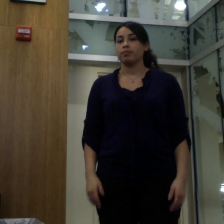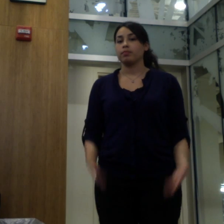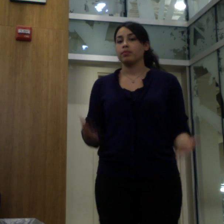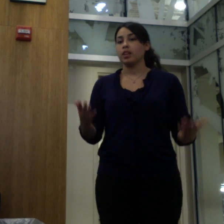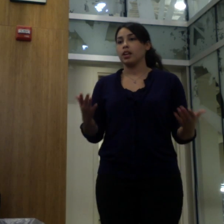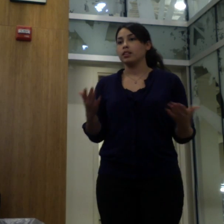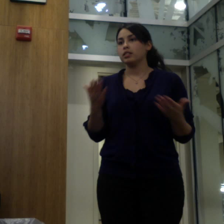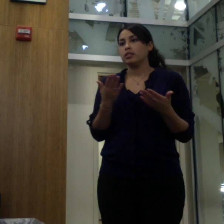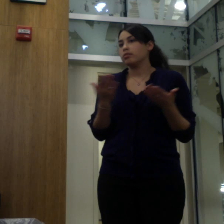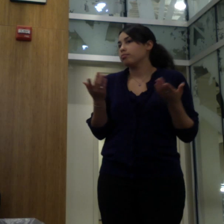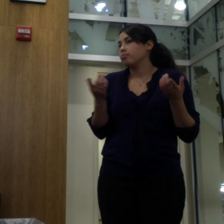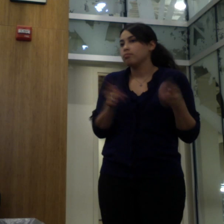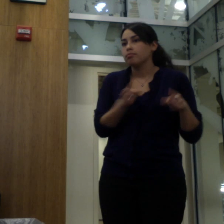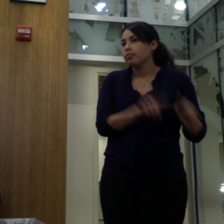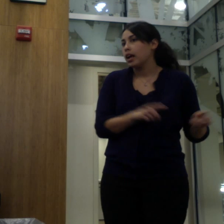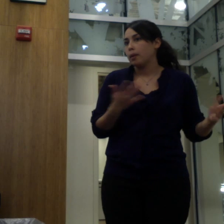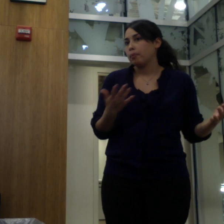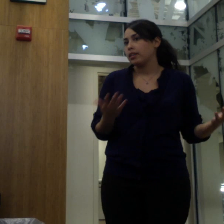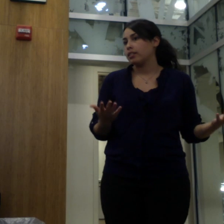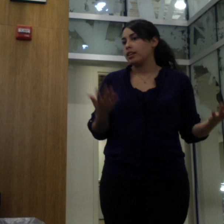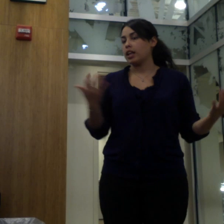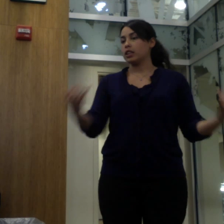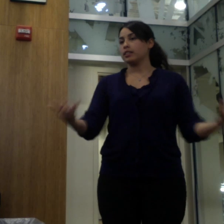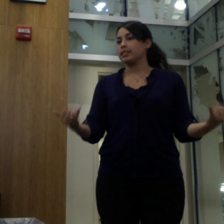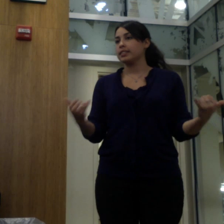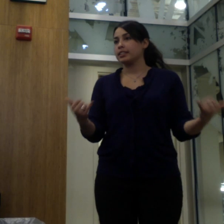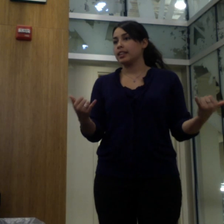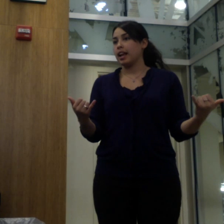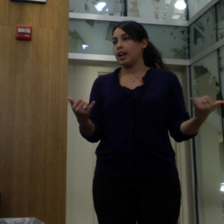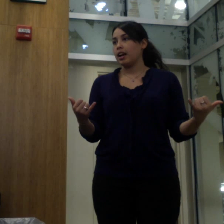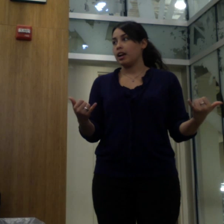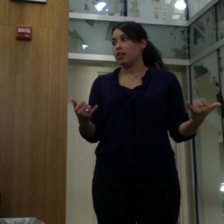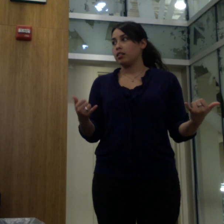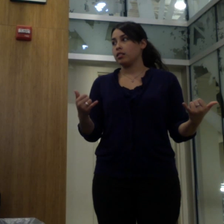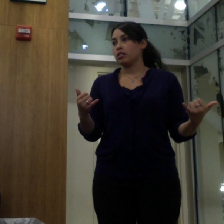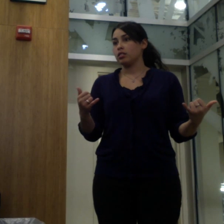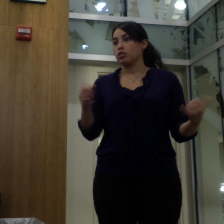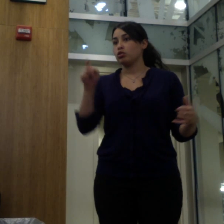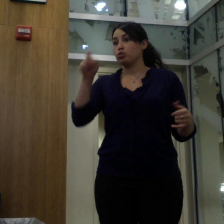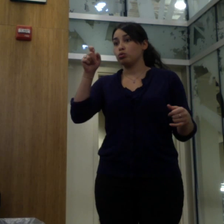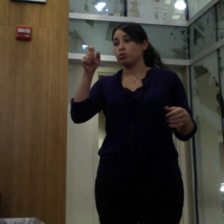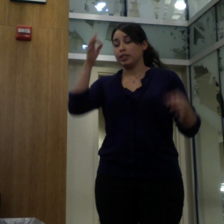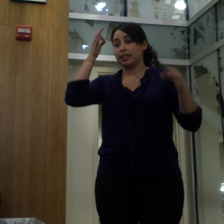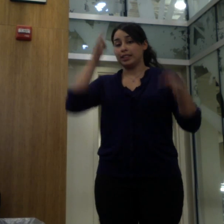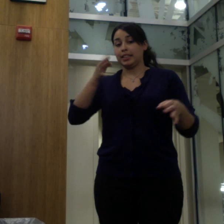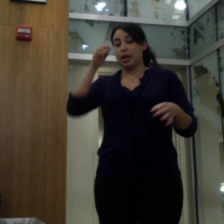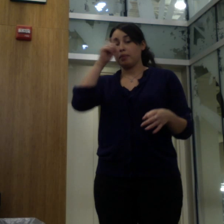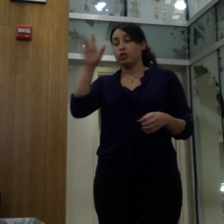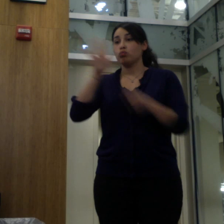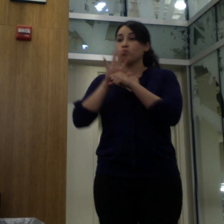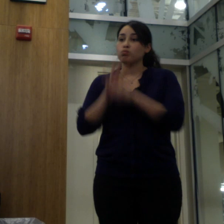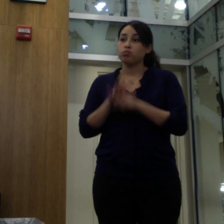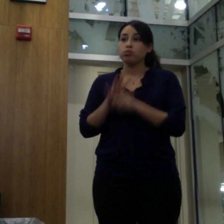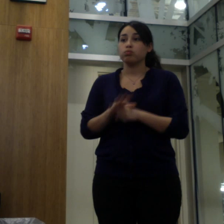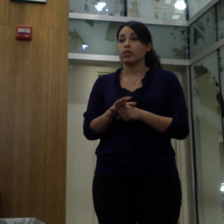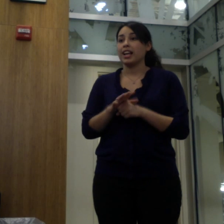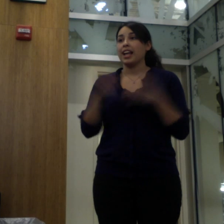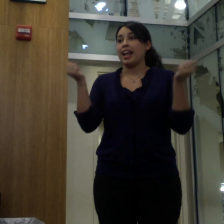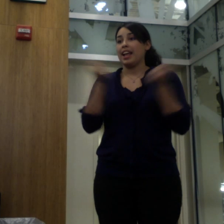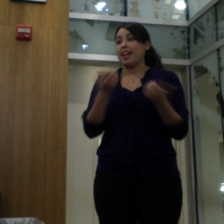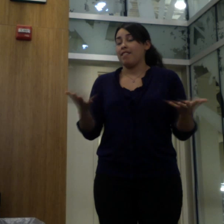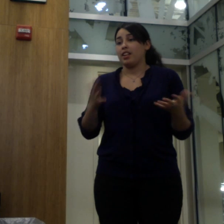Something has happened. So now, what you need to decide, because you're under a lot of stress at this point, everything is gone